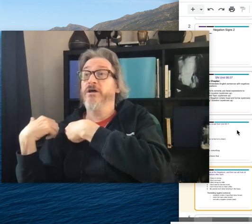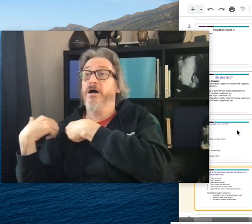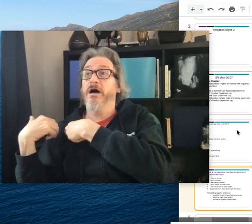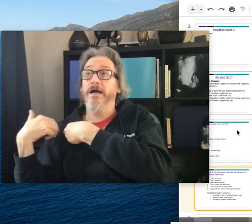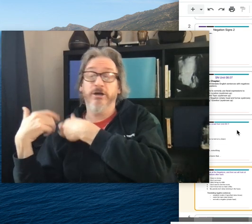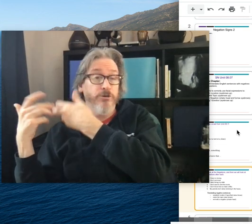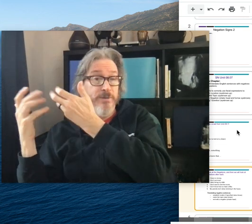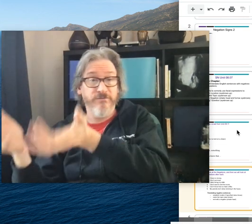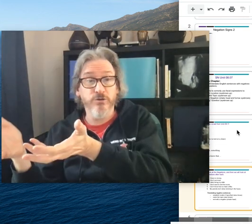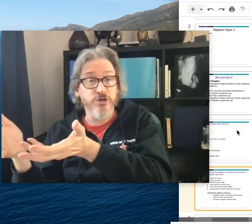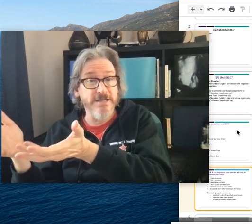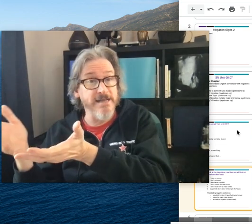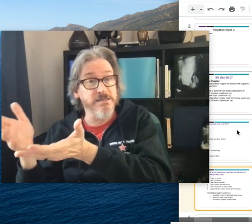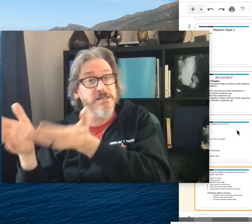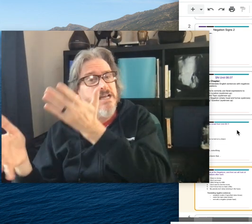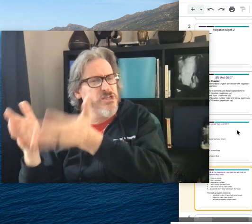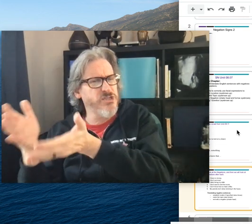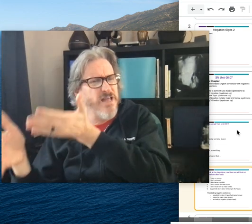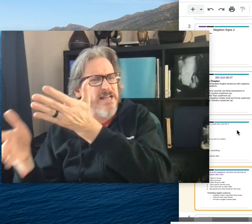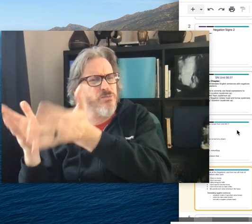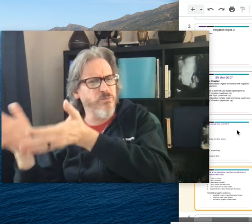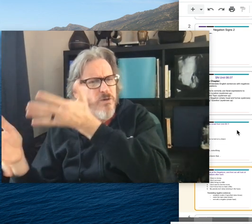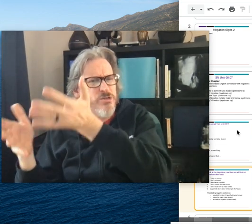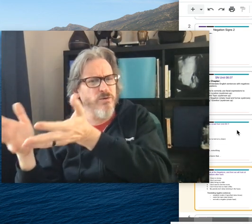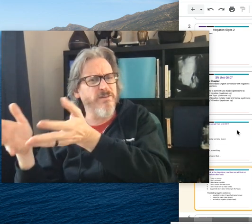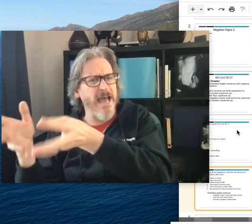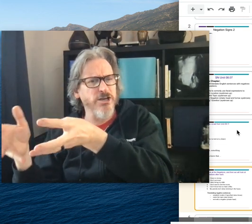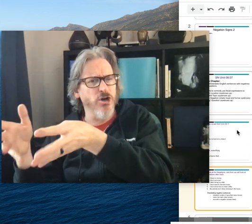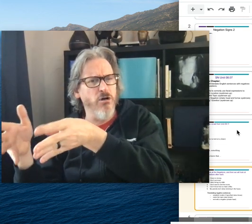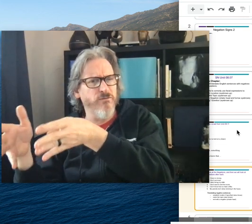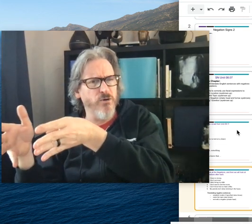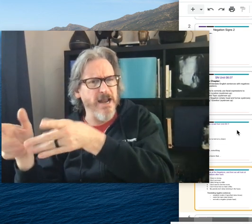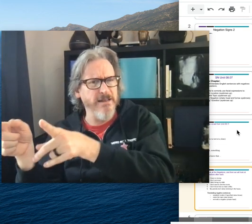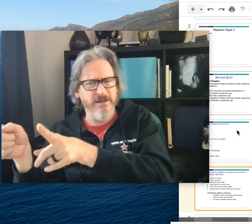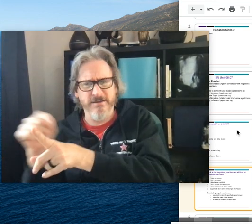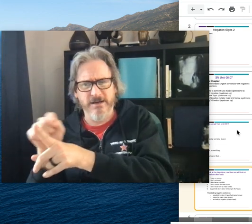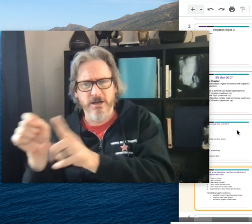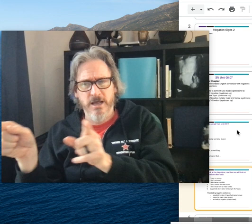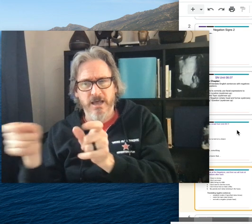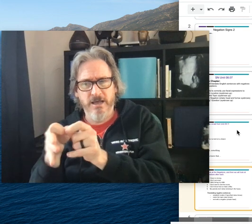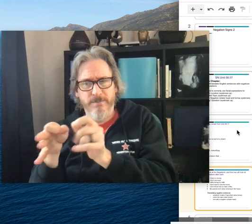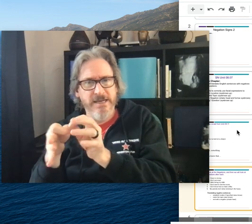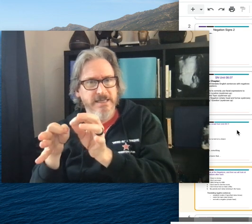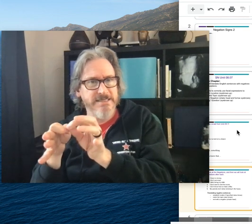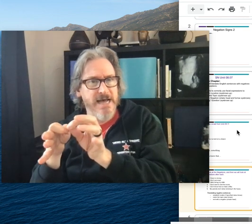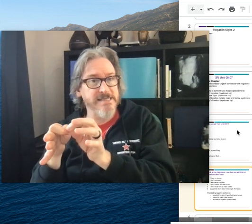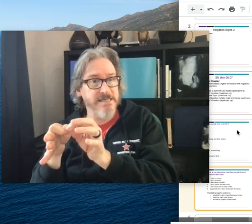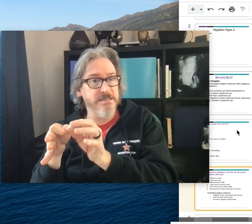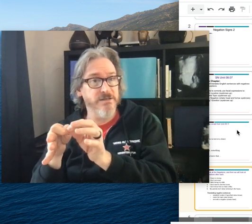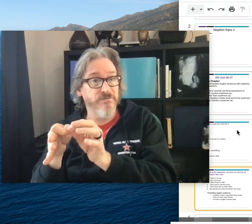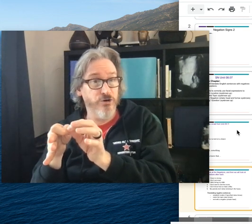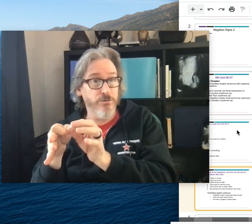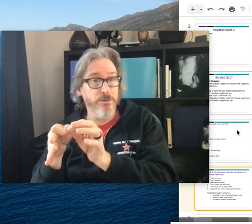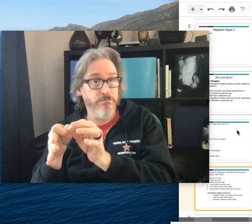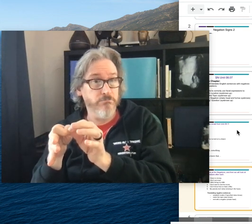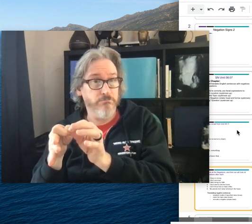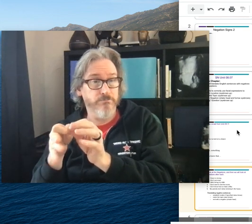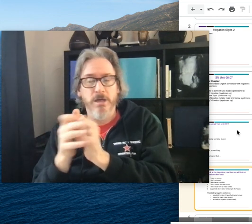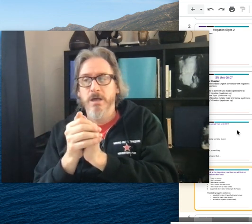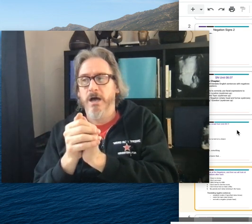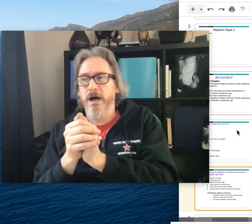negative, it could be future tense. So that's a sort of catch-all for anything that immediately ties into the